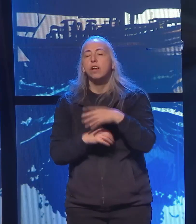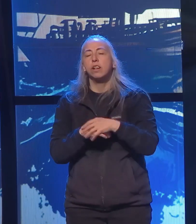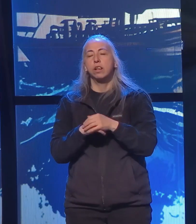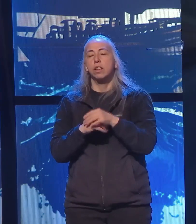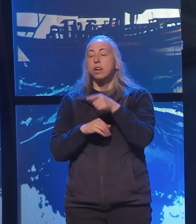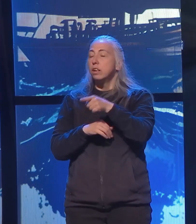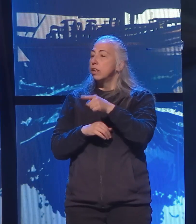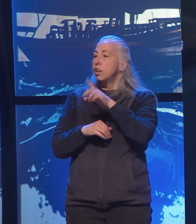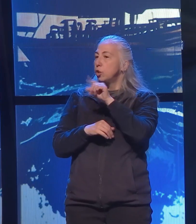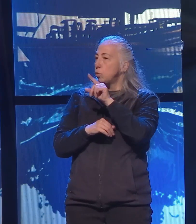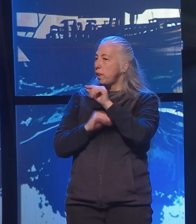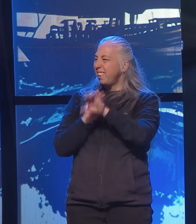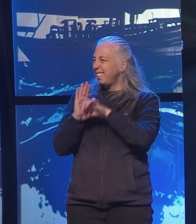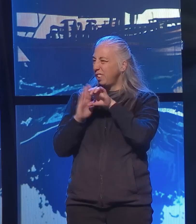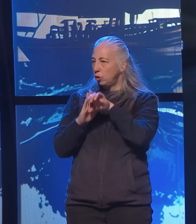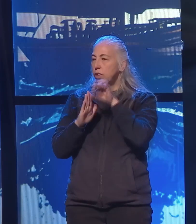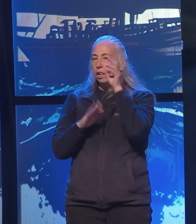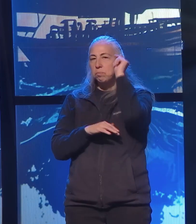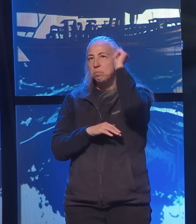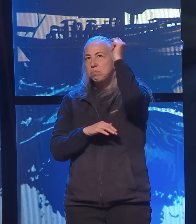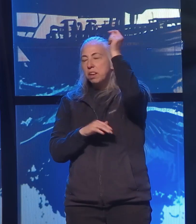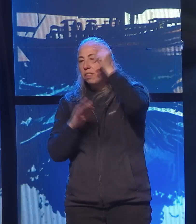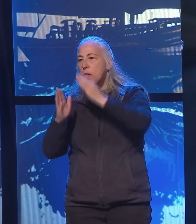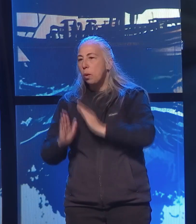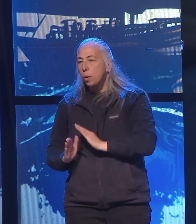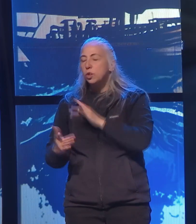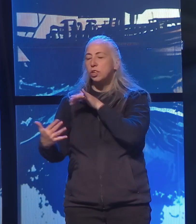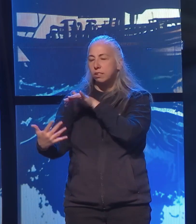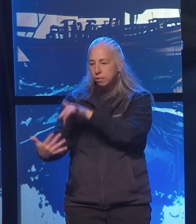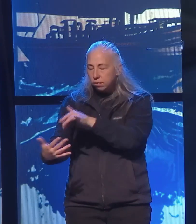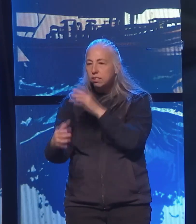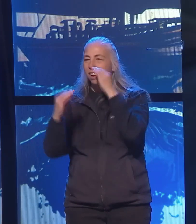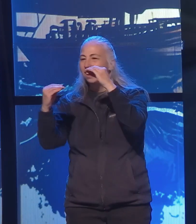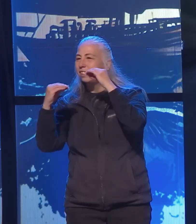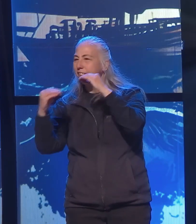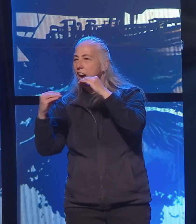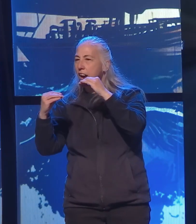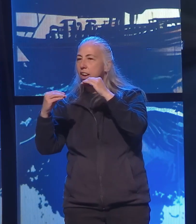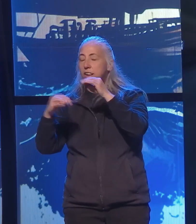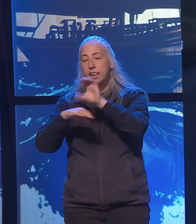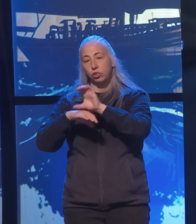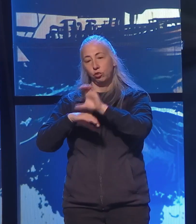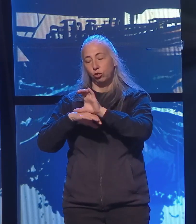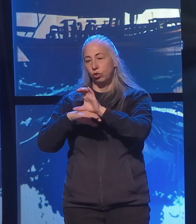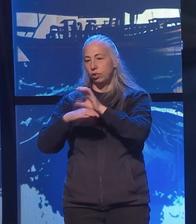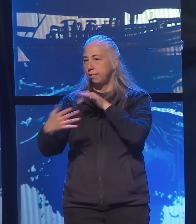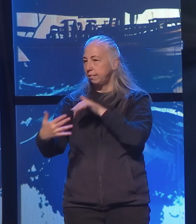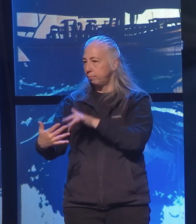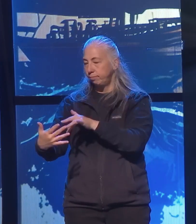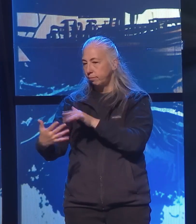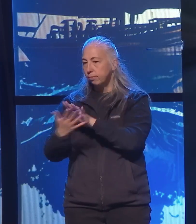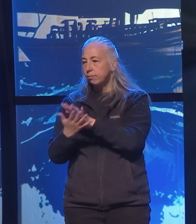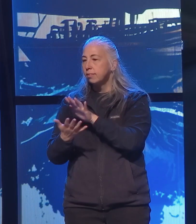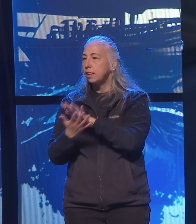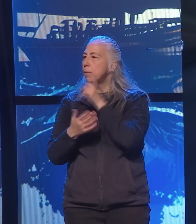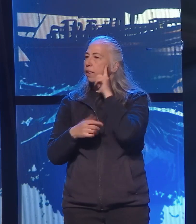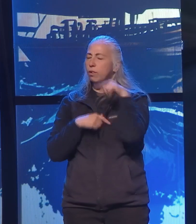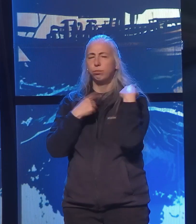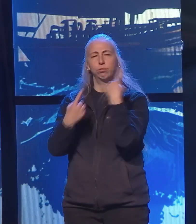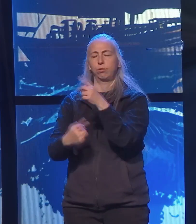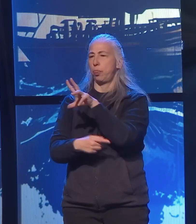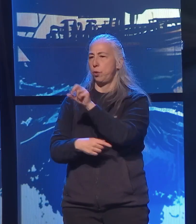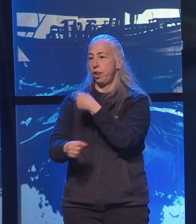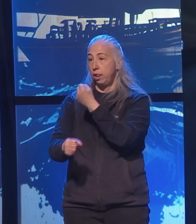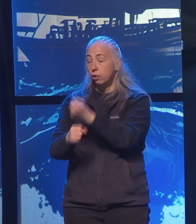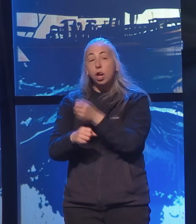he's a 20th century theologian, taught at Union Theological Seminary for like 30 years. And it's kind of a staple prayer in a